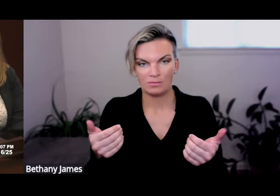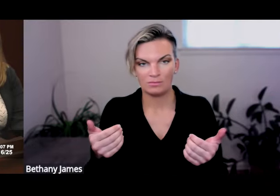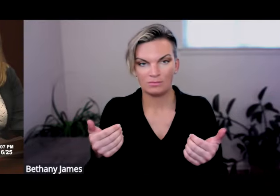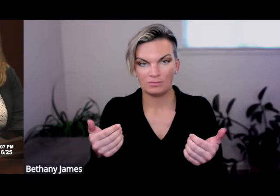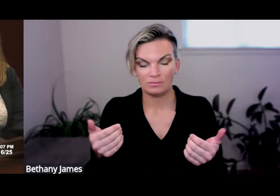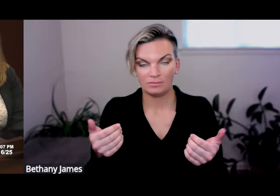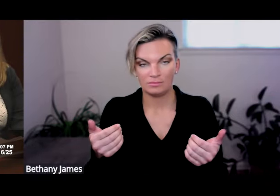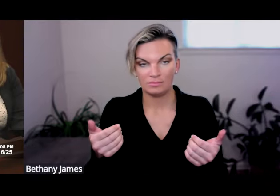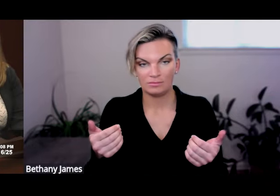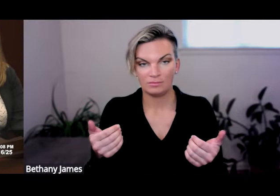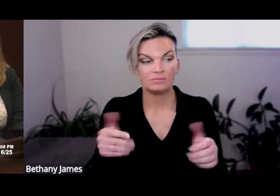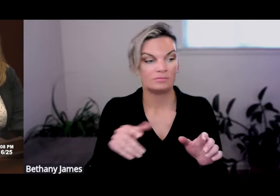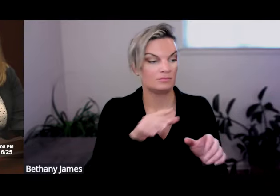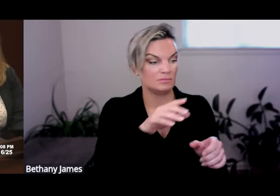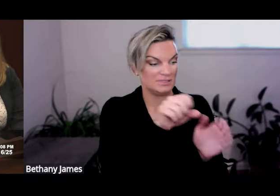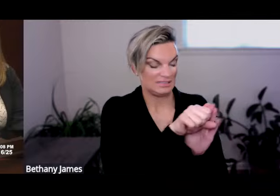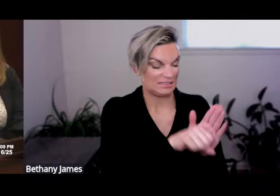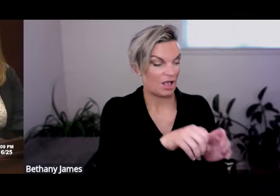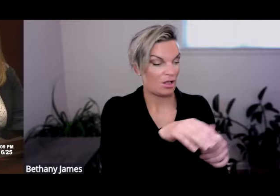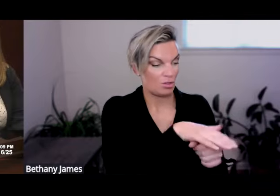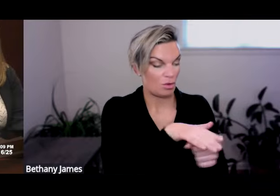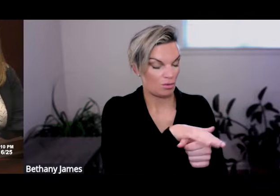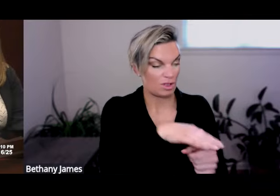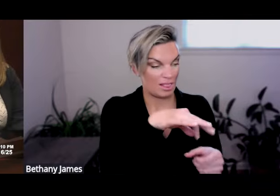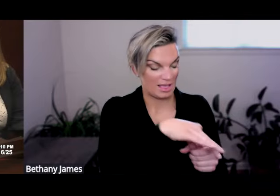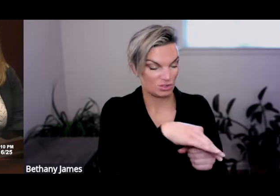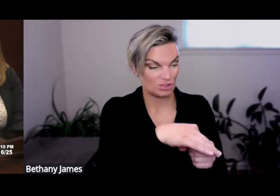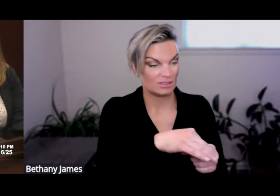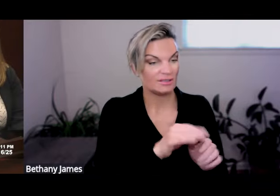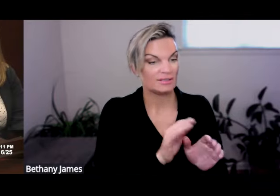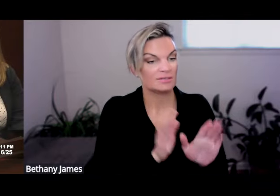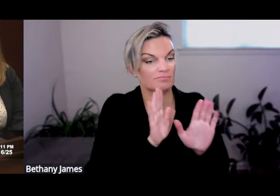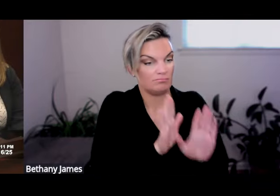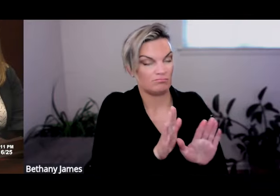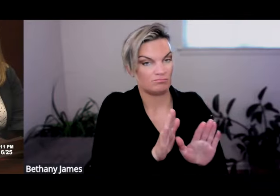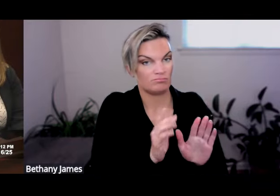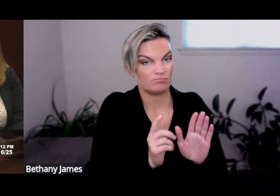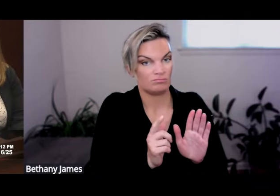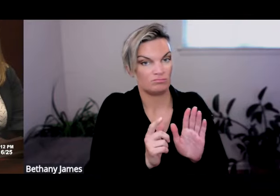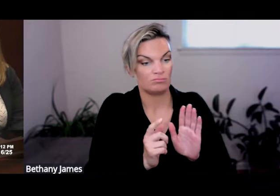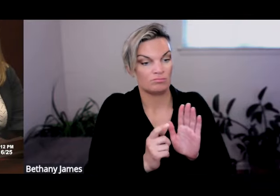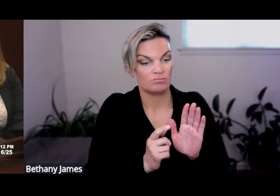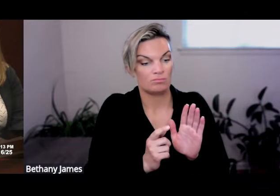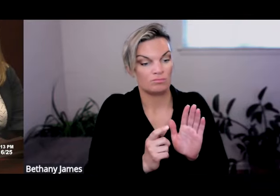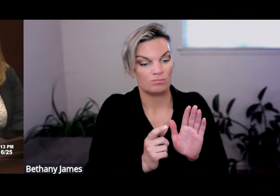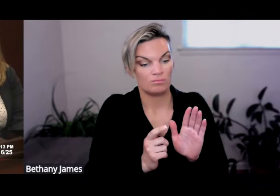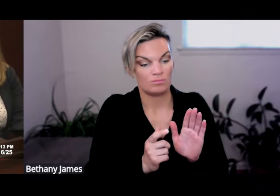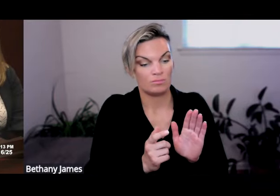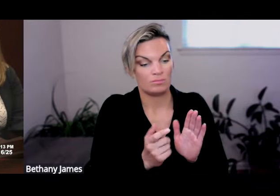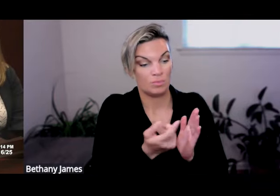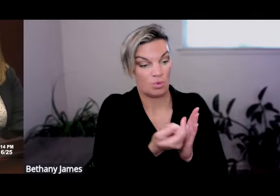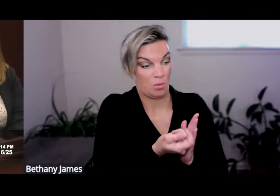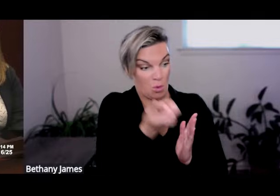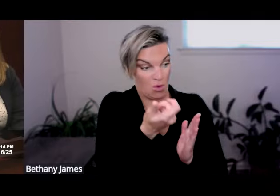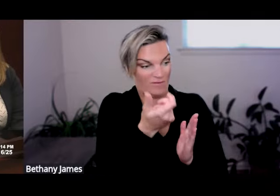and local elections and the requirements for removing folks from that